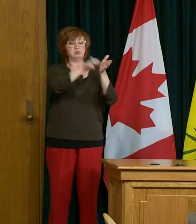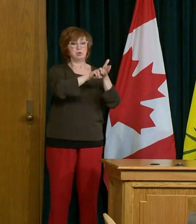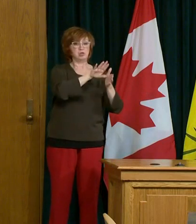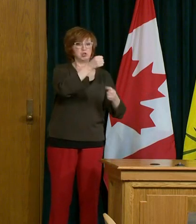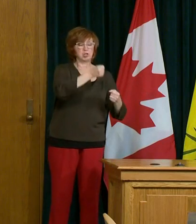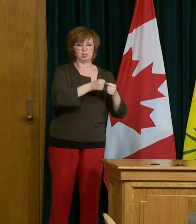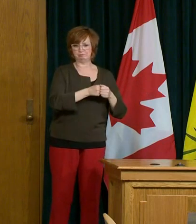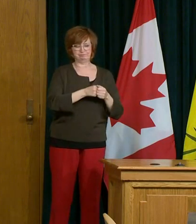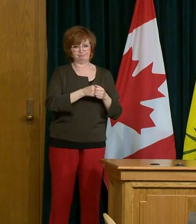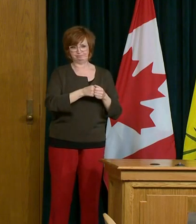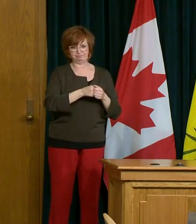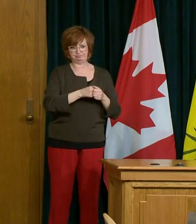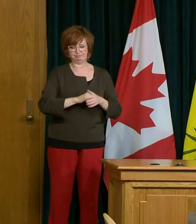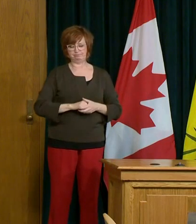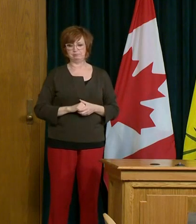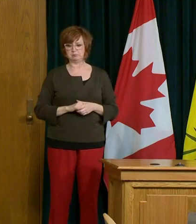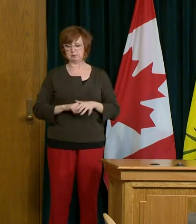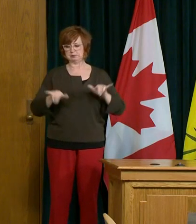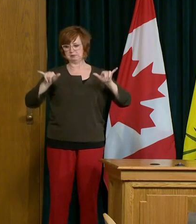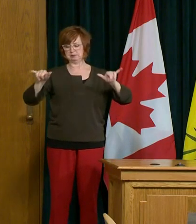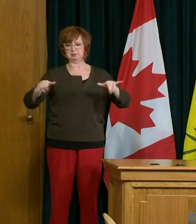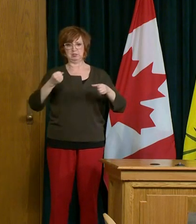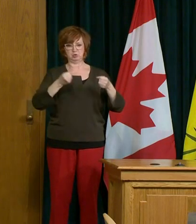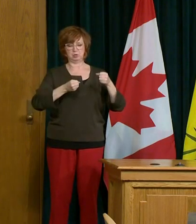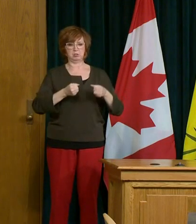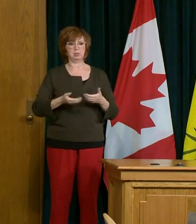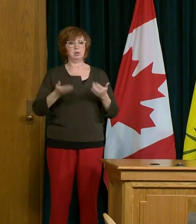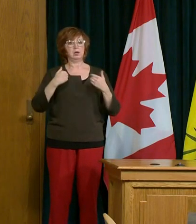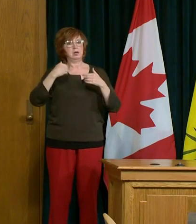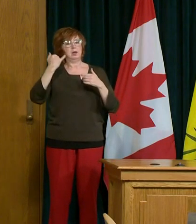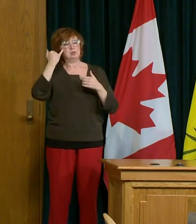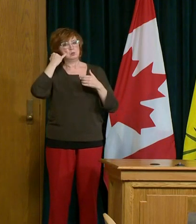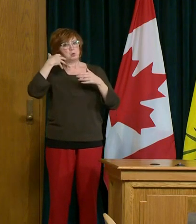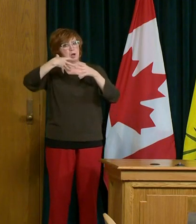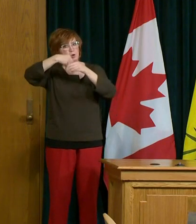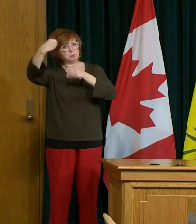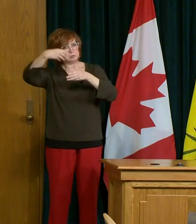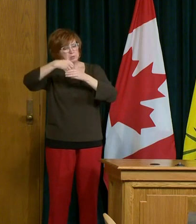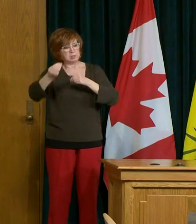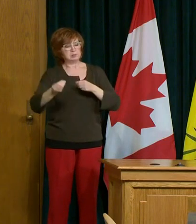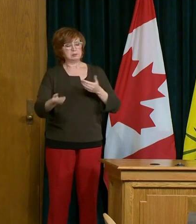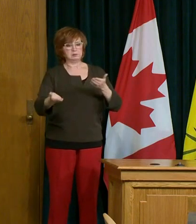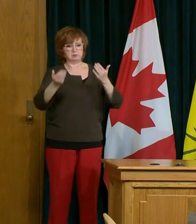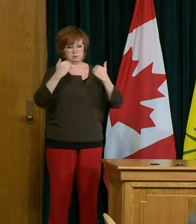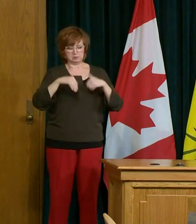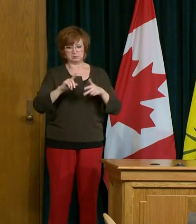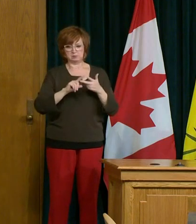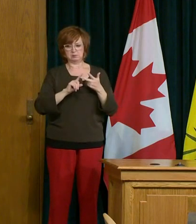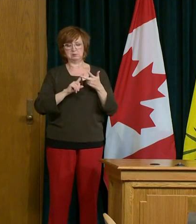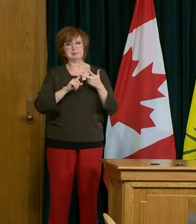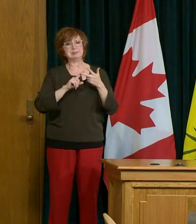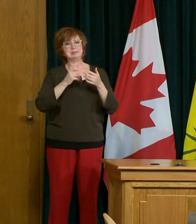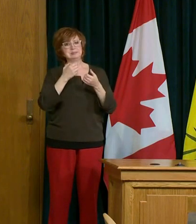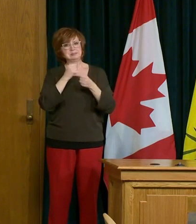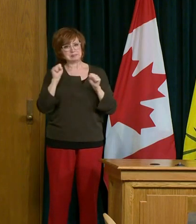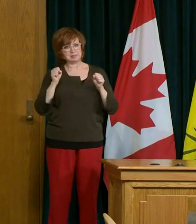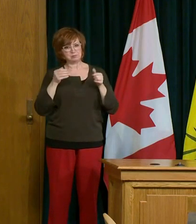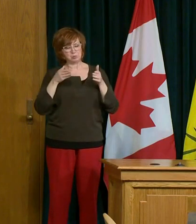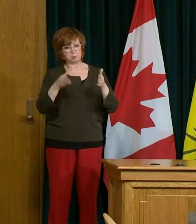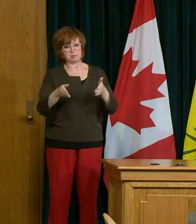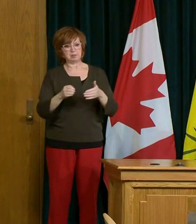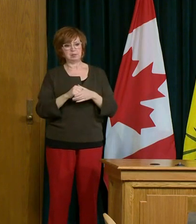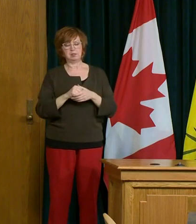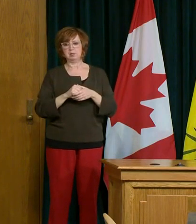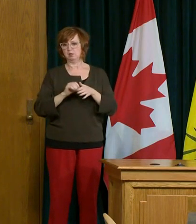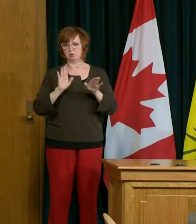recreational, in a safe manner, business and economic activity in a safe manner, where physical distancing is maintained, things are not handed